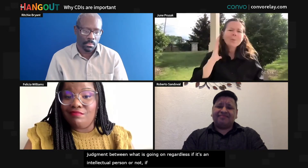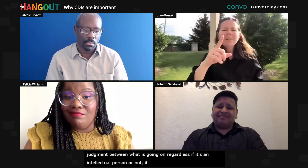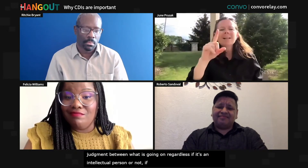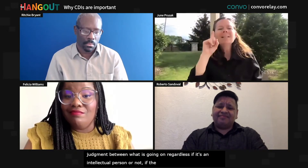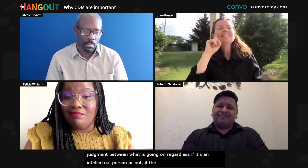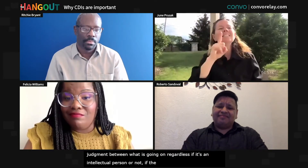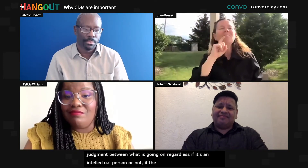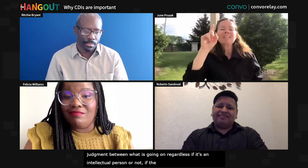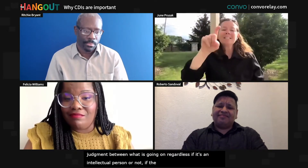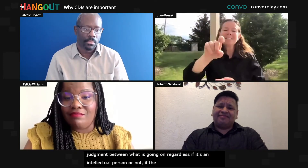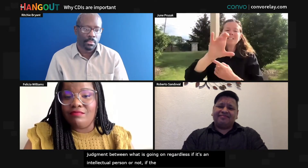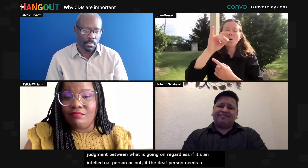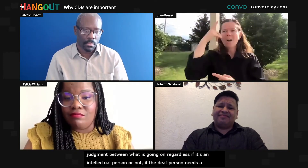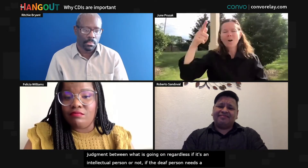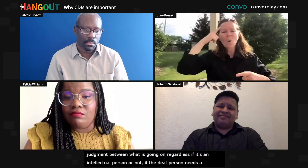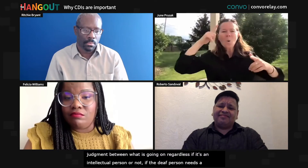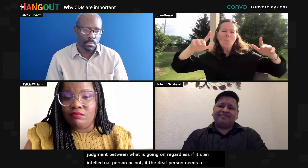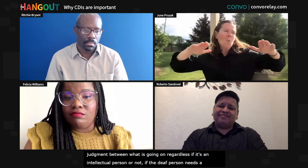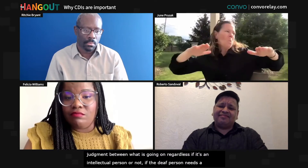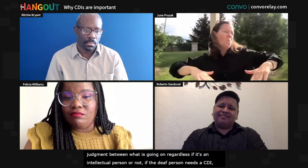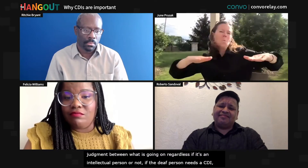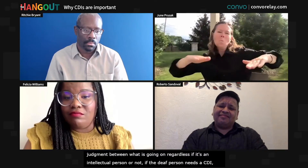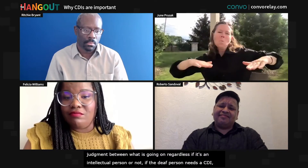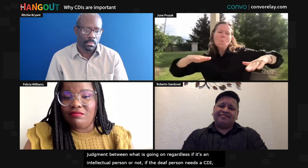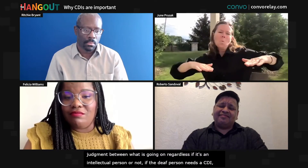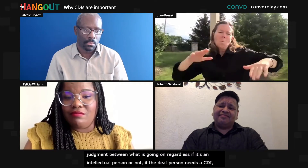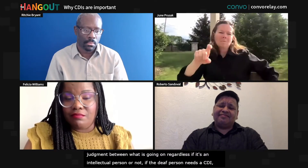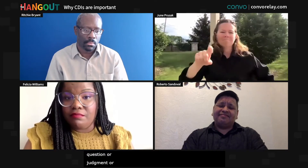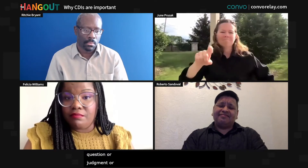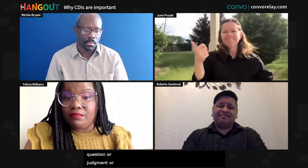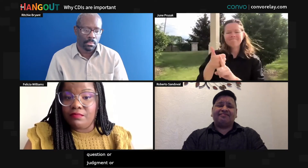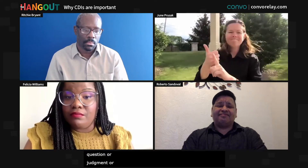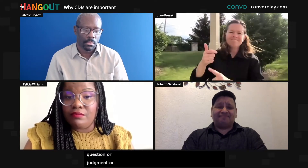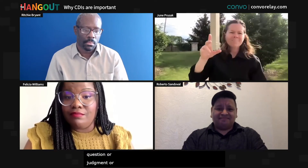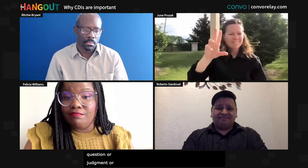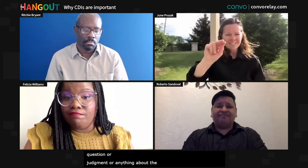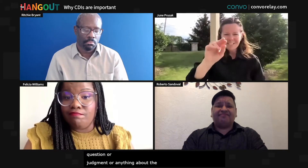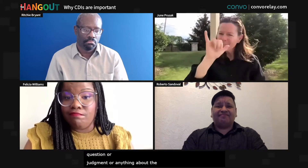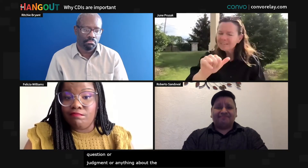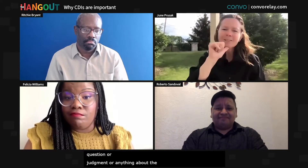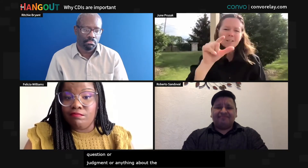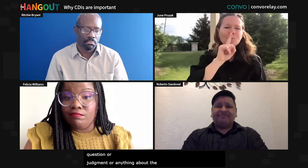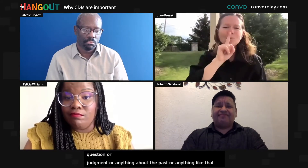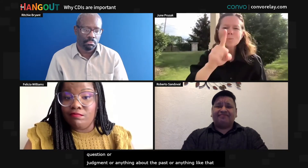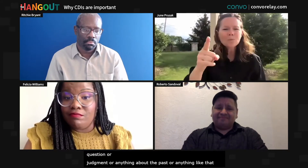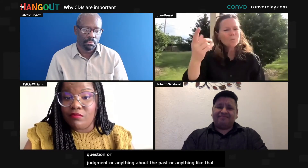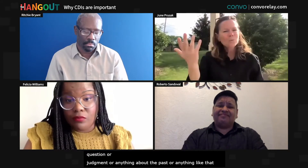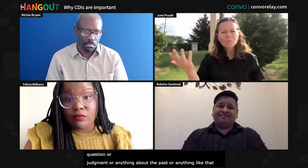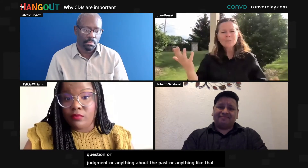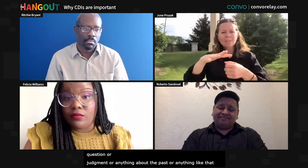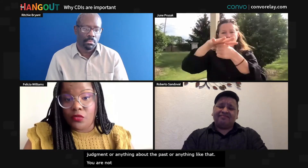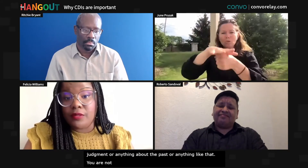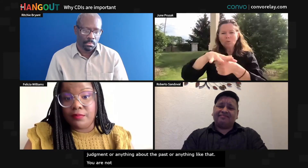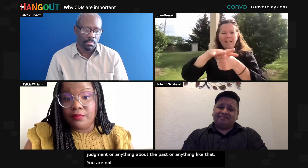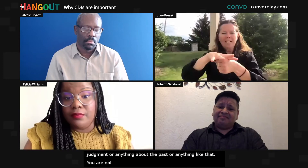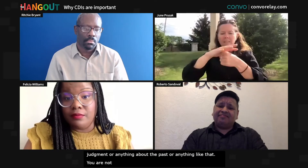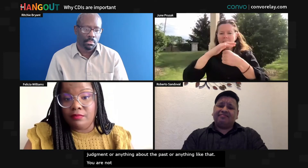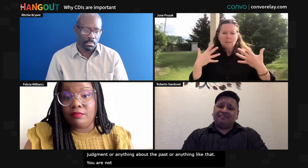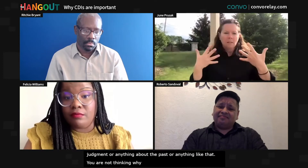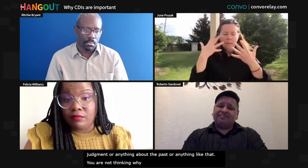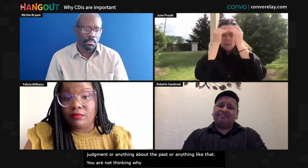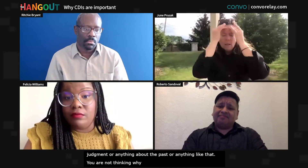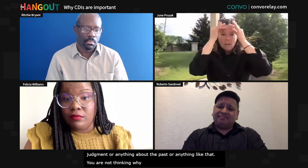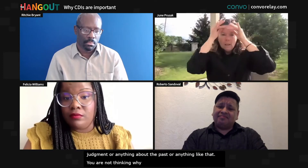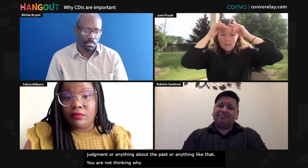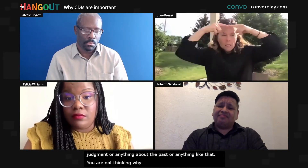no judgment. There's nothing going on. You're not thinking about the past or anything like that. You're not thinking about why they're needing a CDI or the reasons why. It is not because